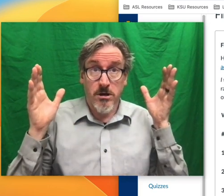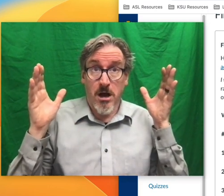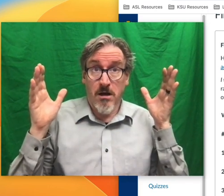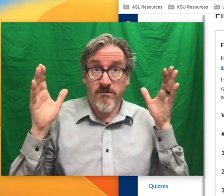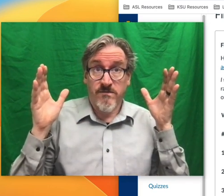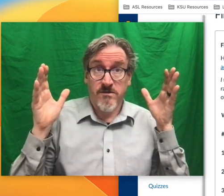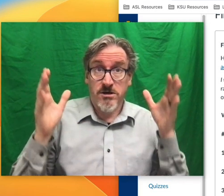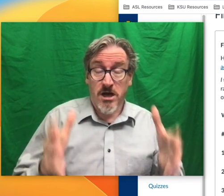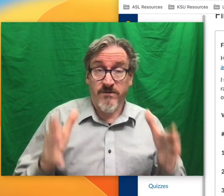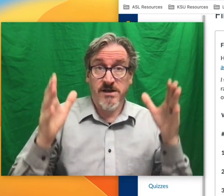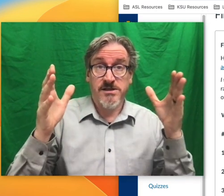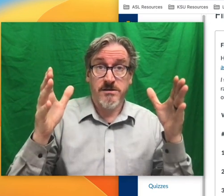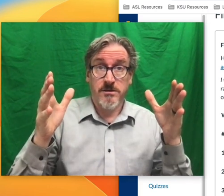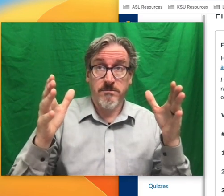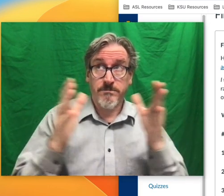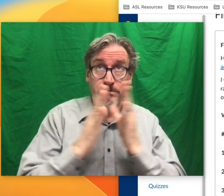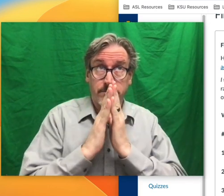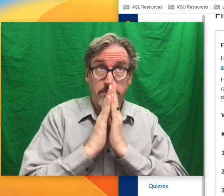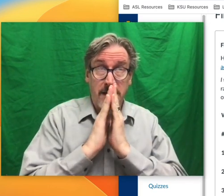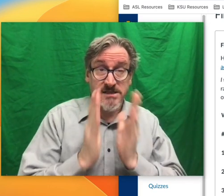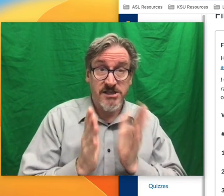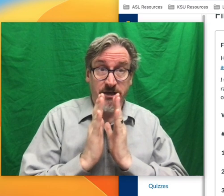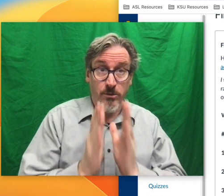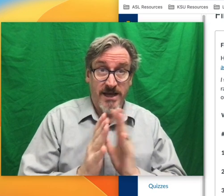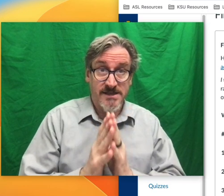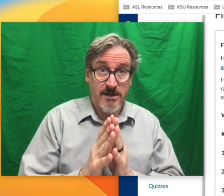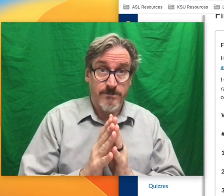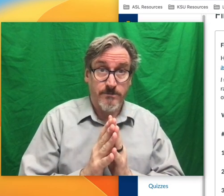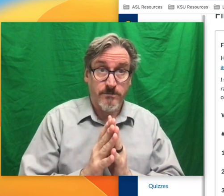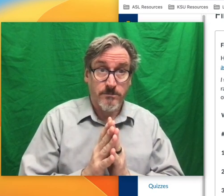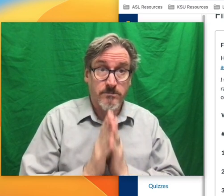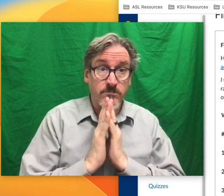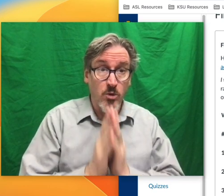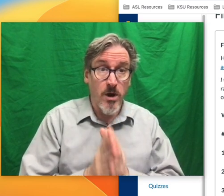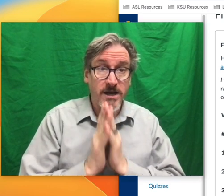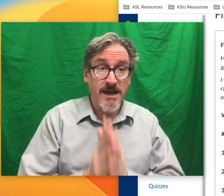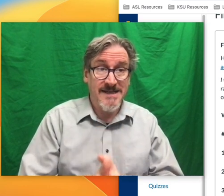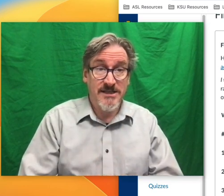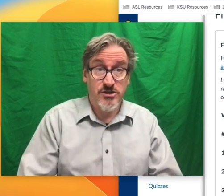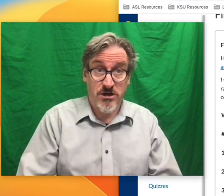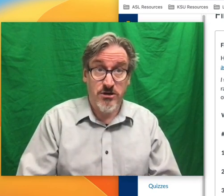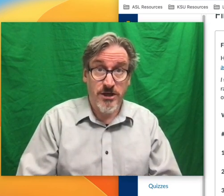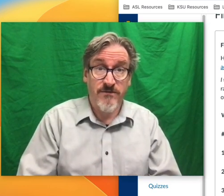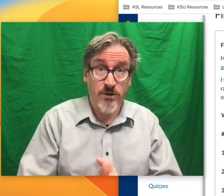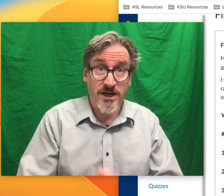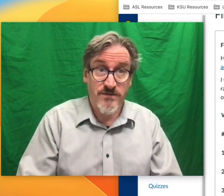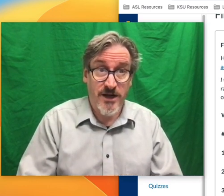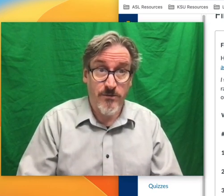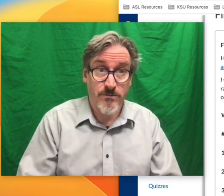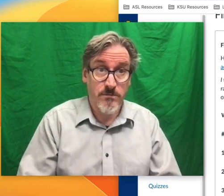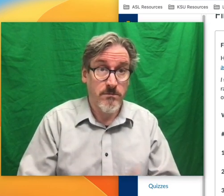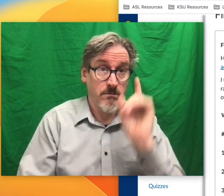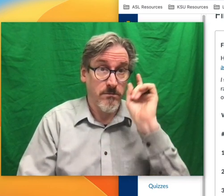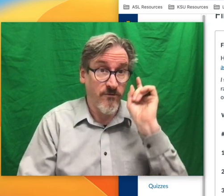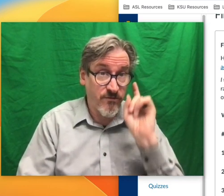measure of confidence and skill with ASL? What is the instructor looking for in each